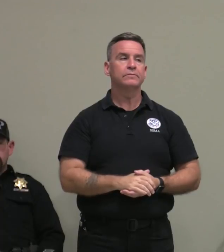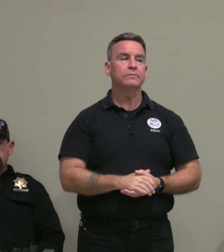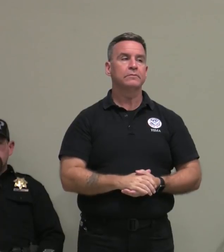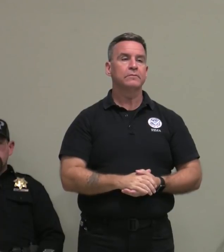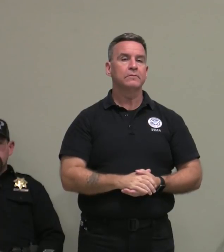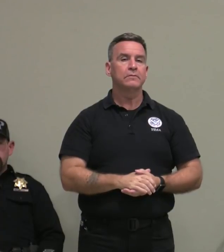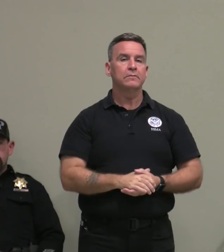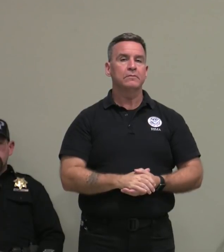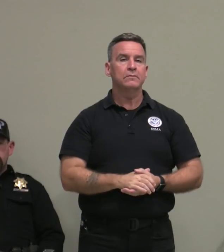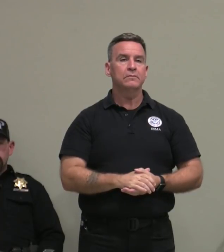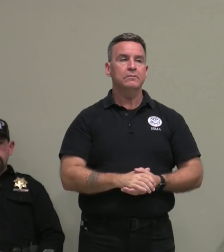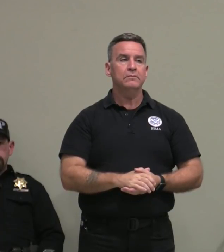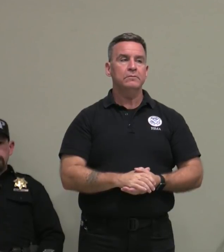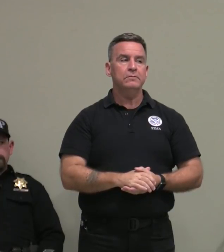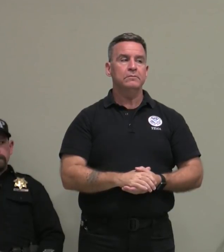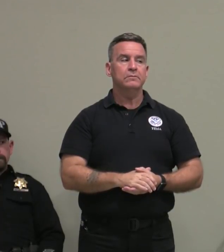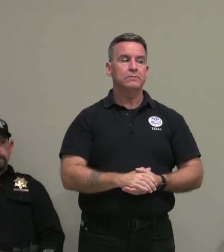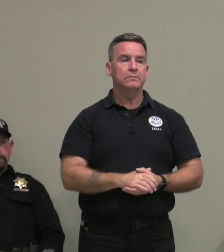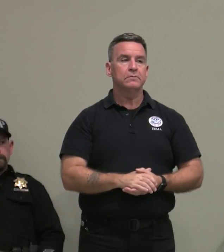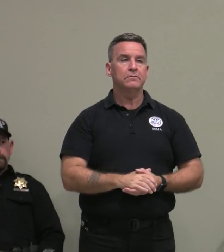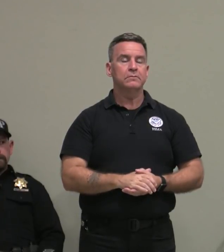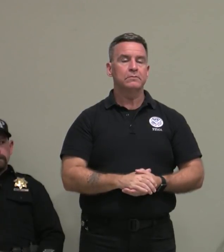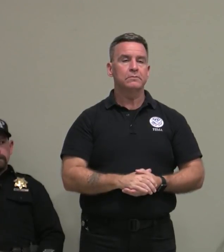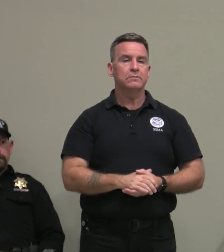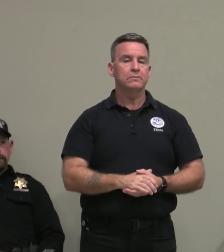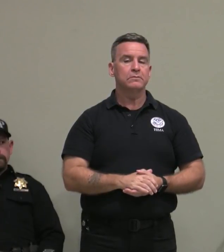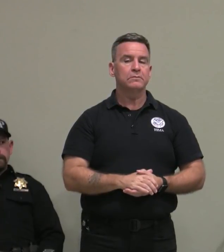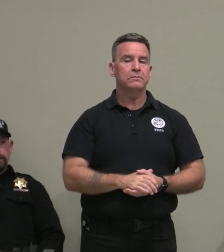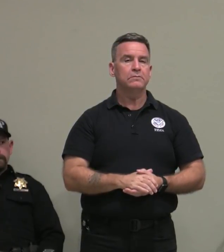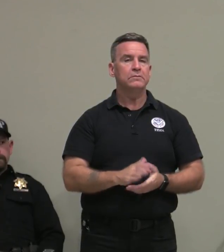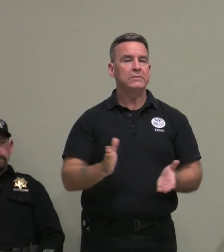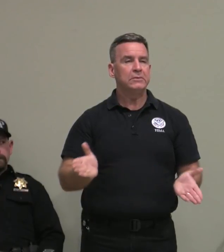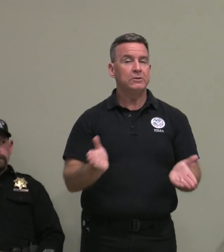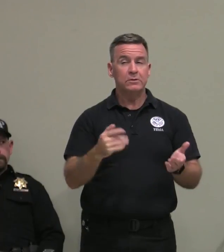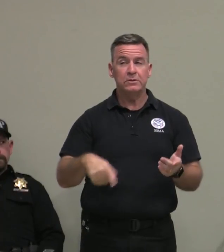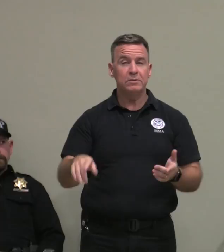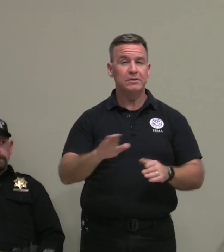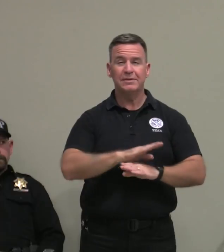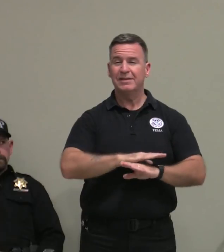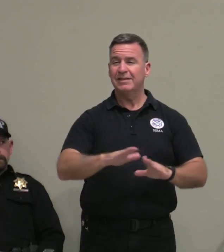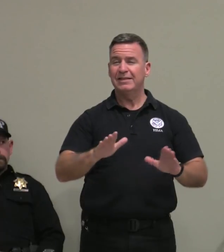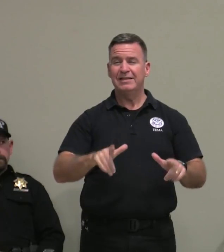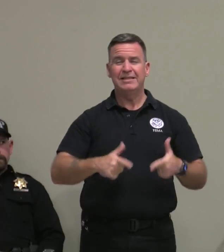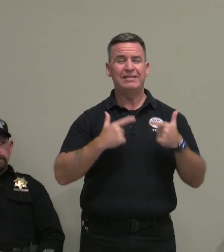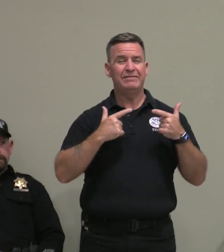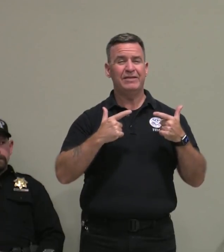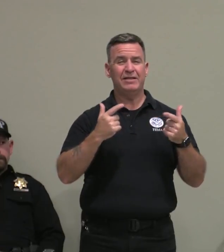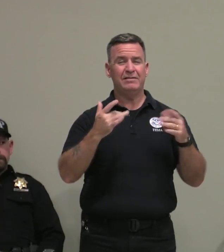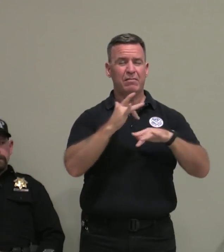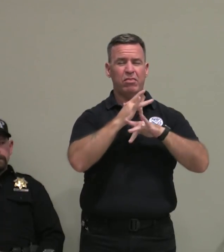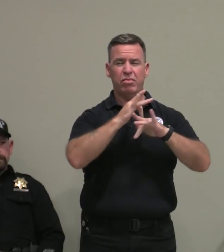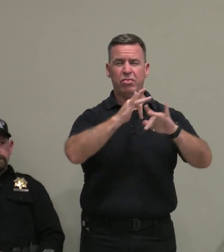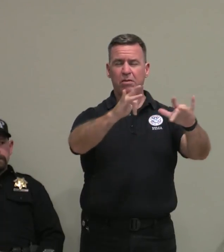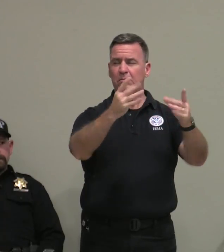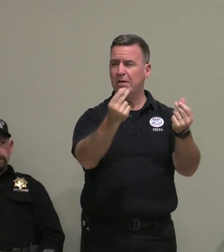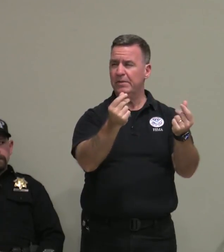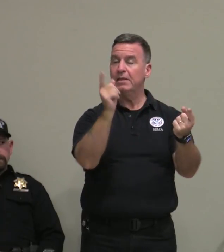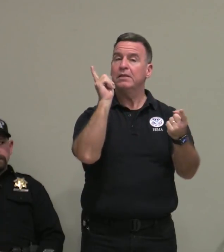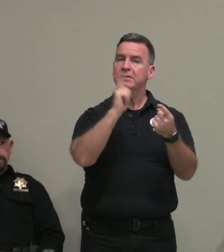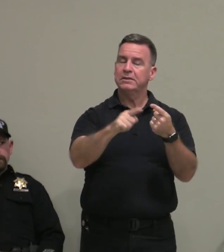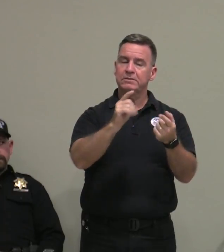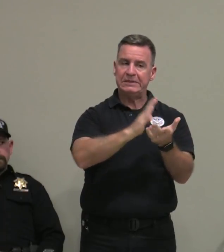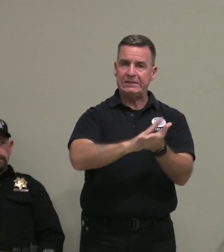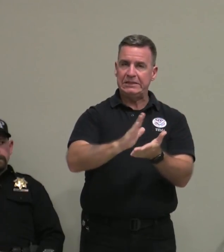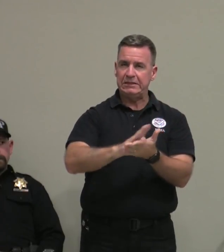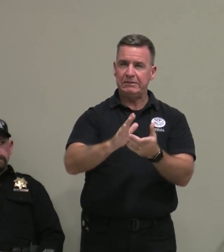We really urge you all to refrain from living on a completely destroyed property until that property has been